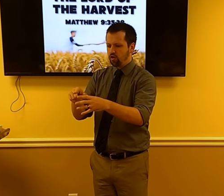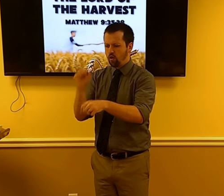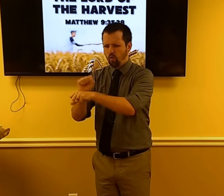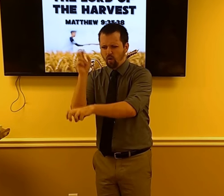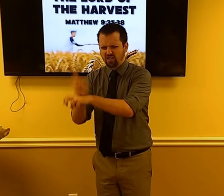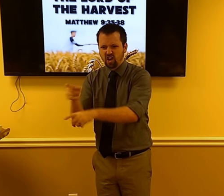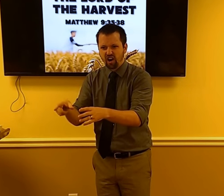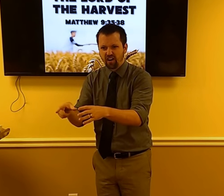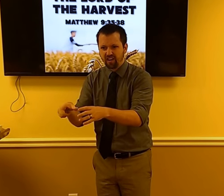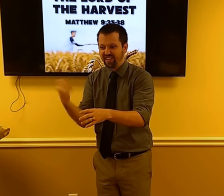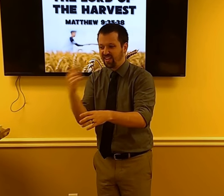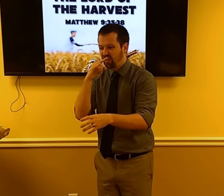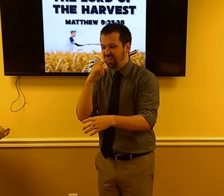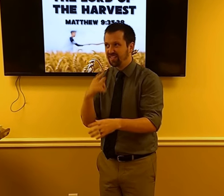know, works hard, the other kids.